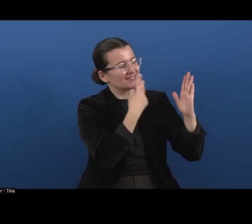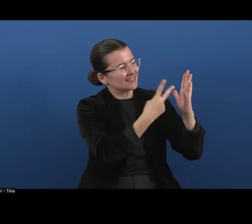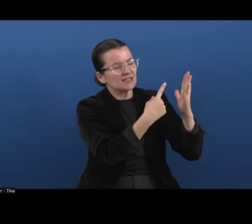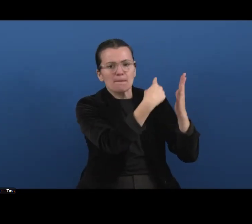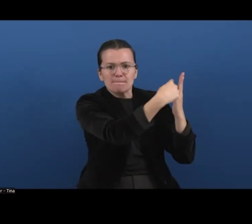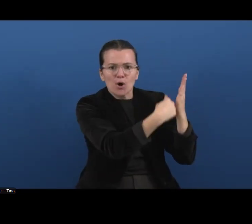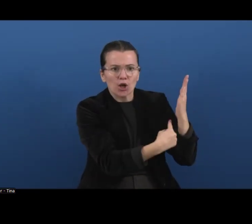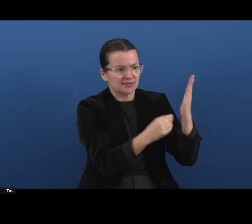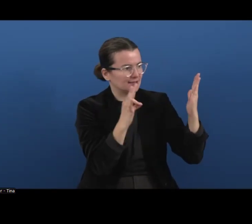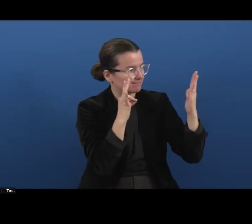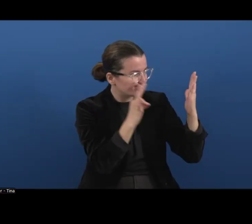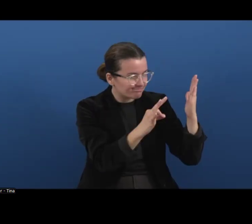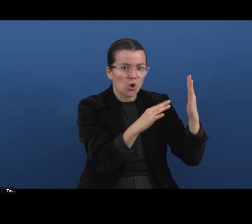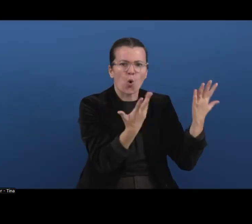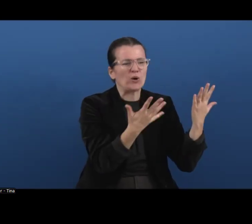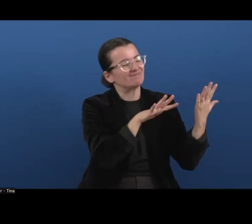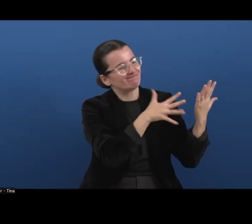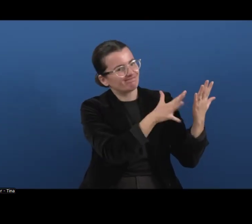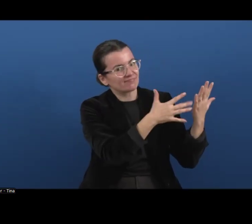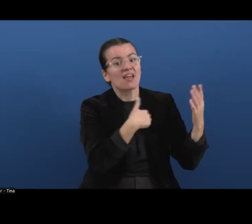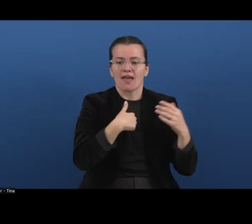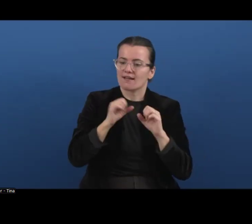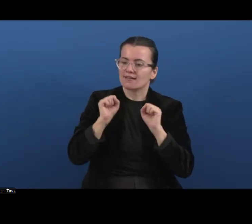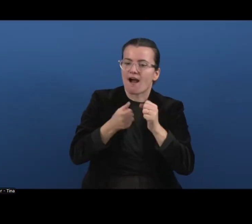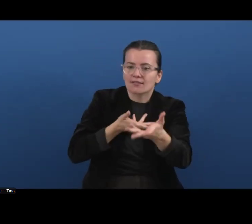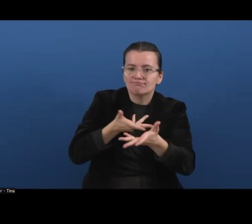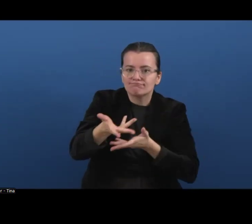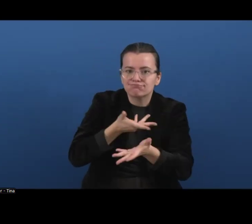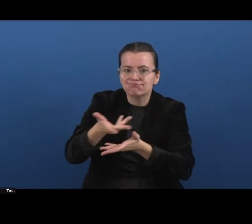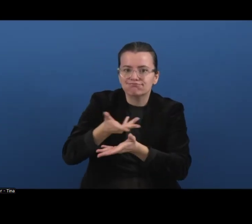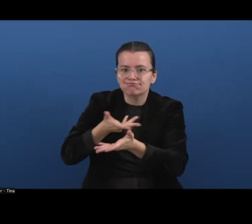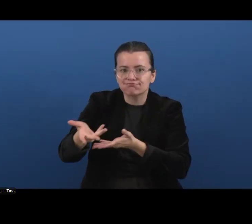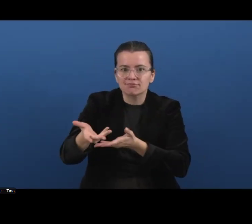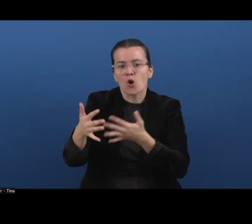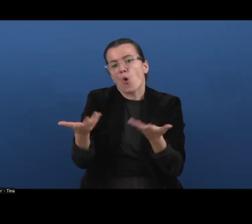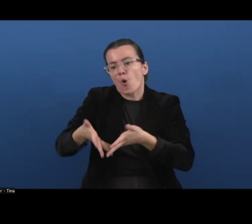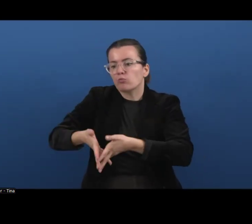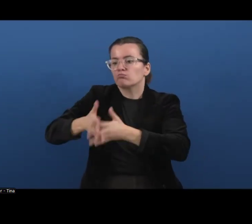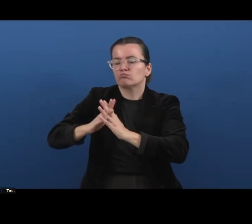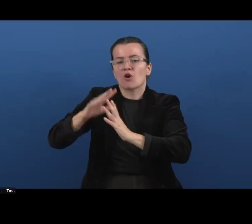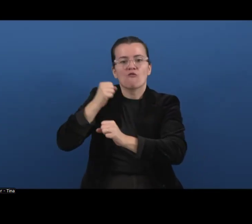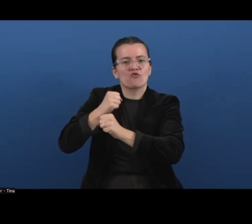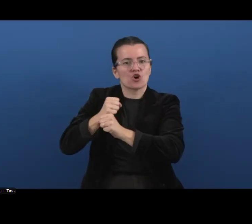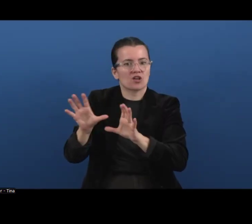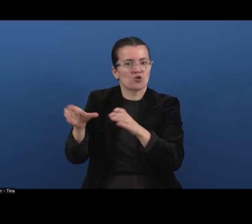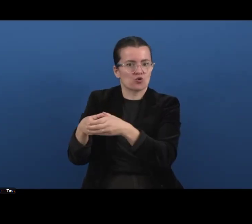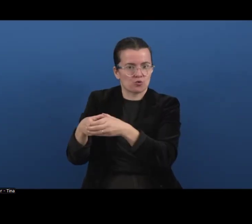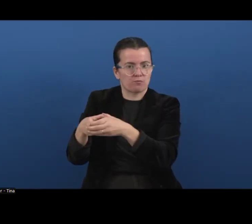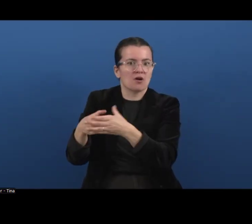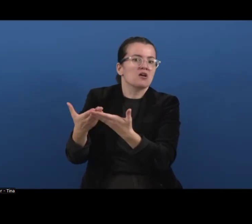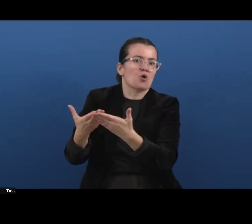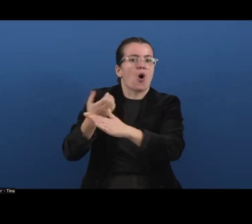consultation mechanisms, such as employee resource groups on disability or caregiver issues. And, of